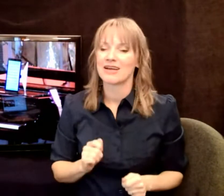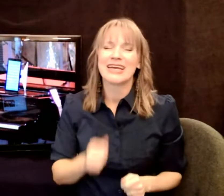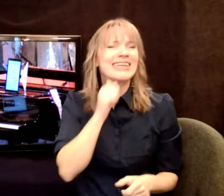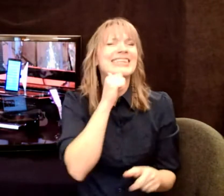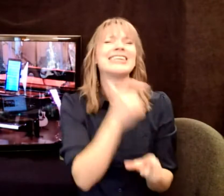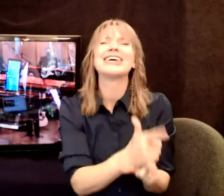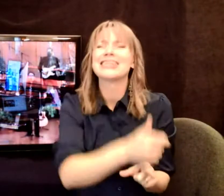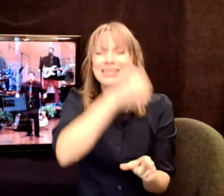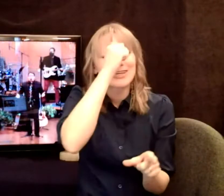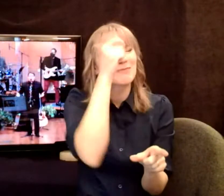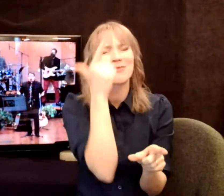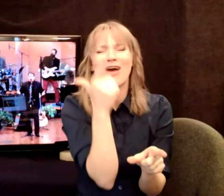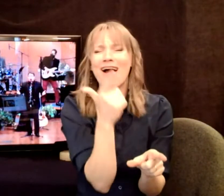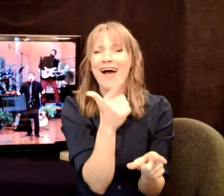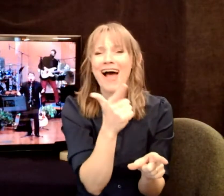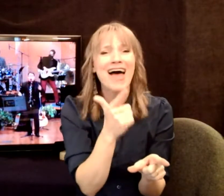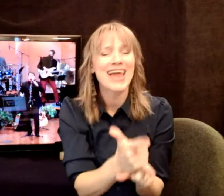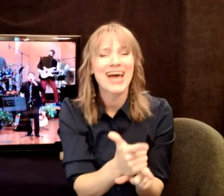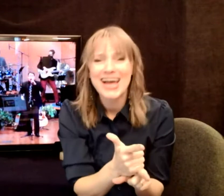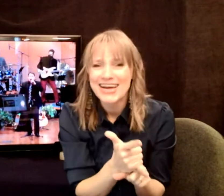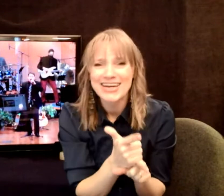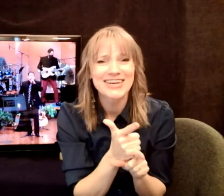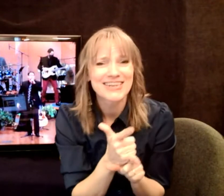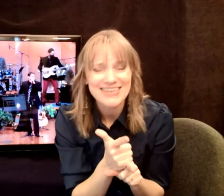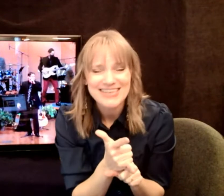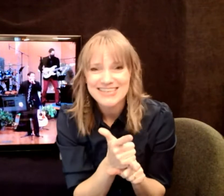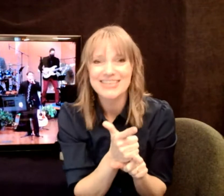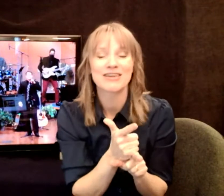Sisters and brothers.